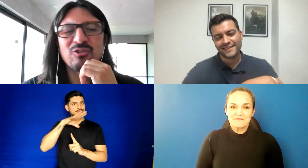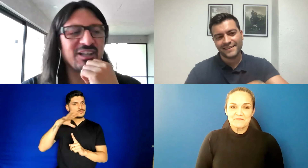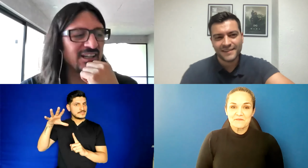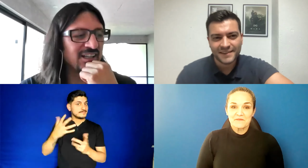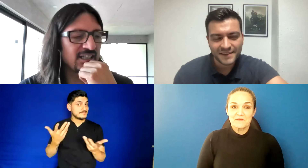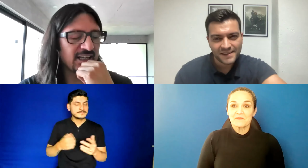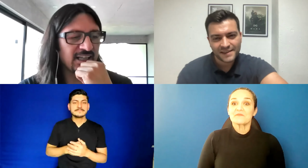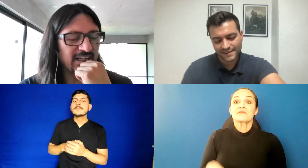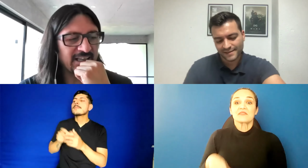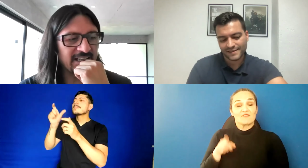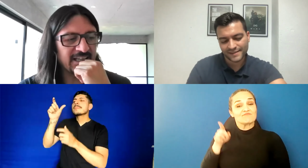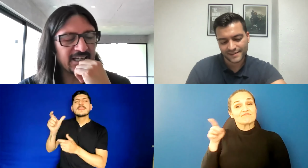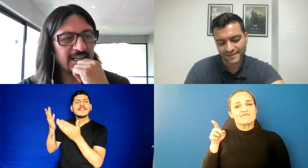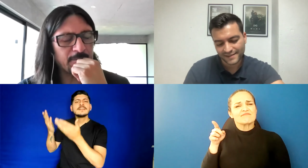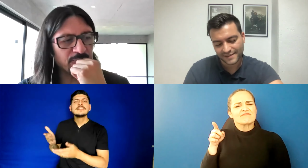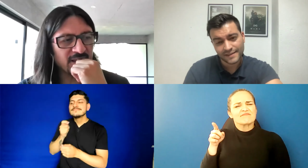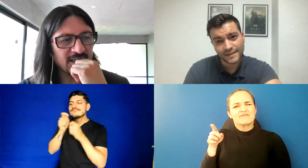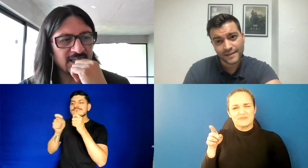healthier.